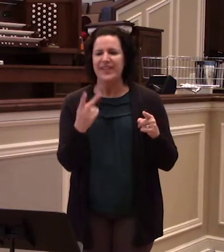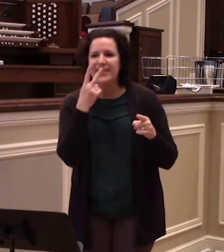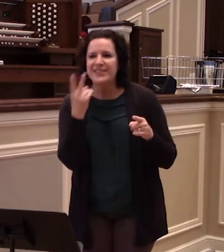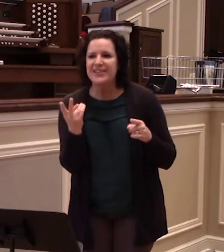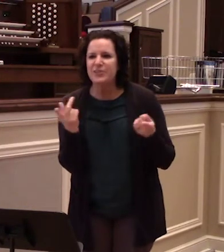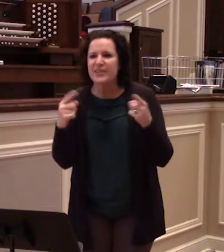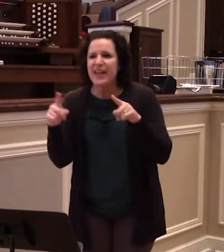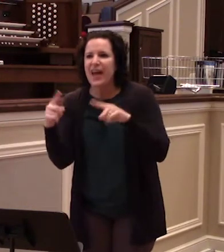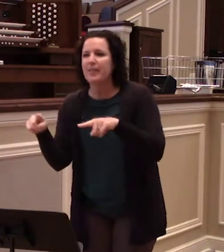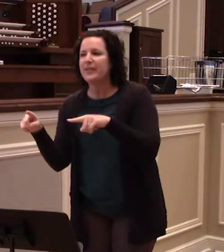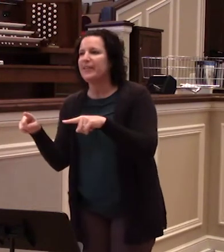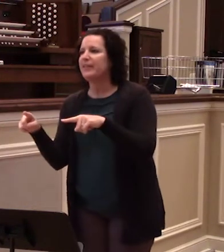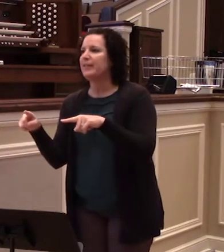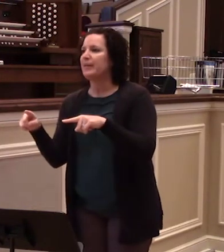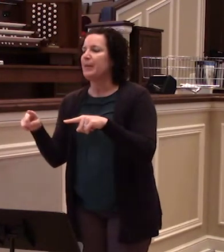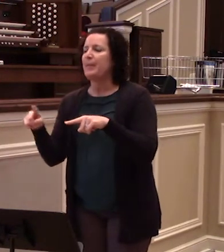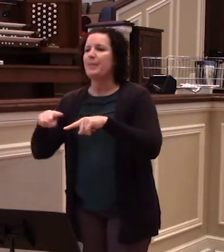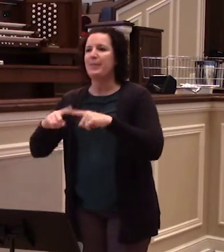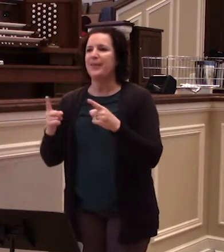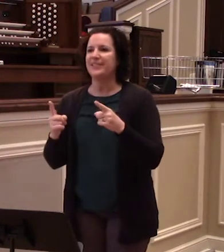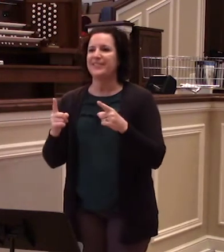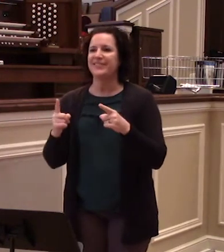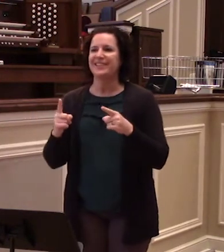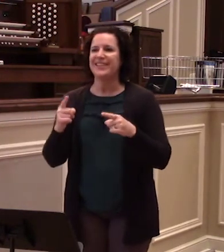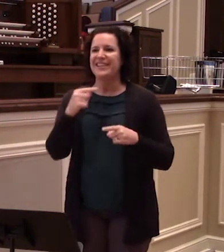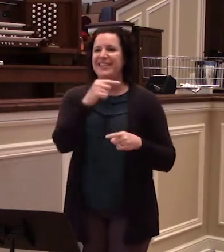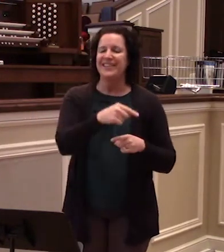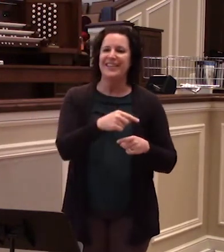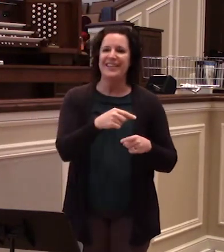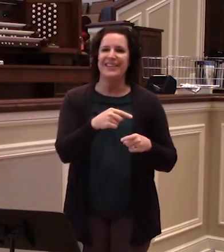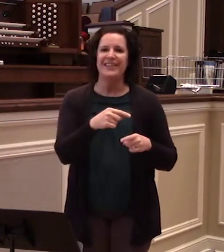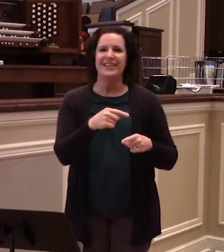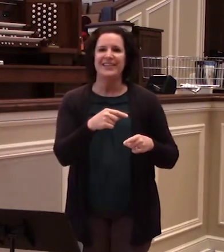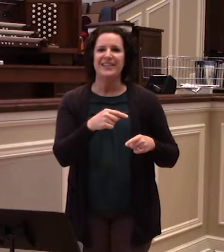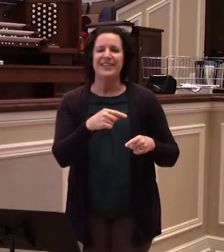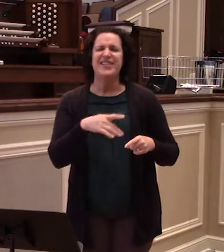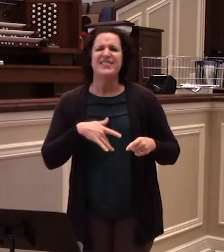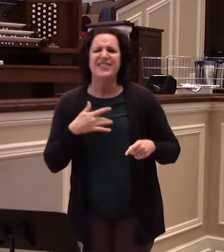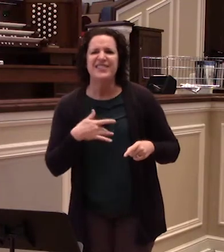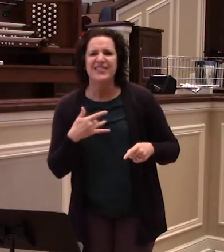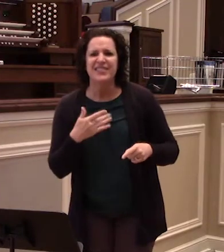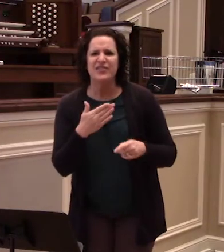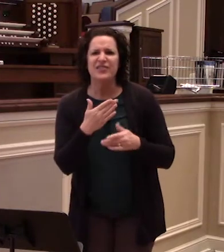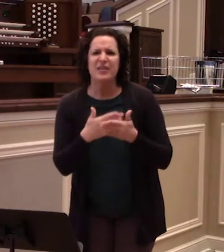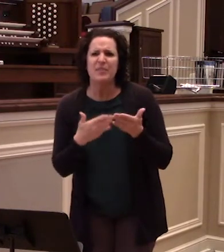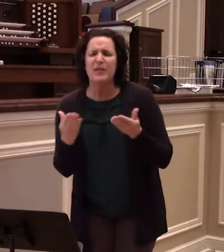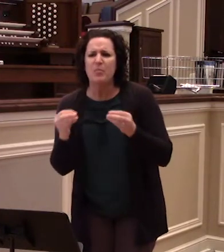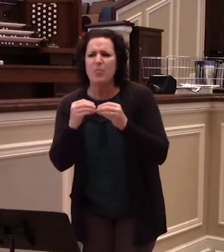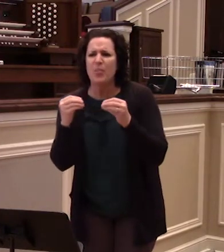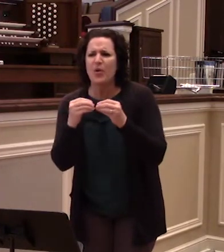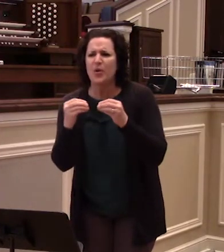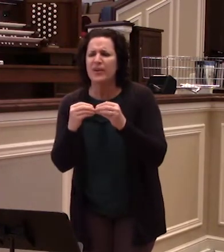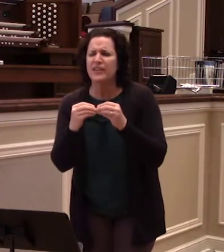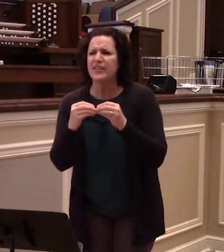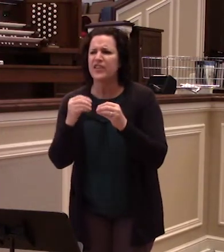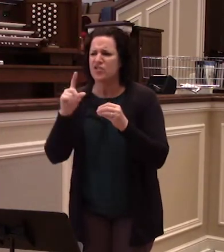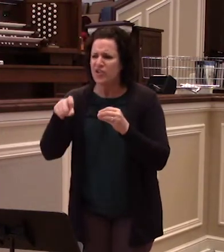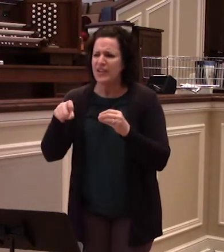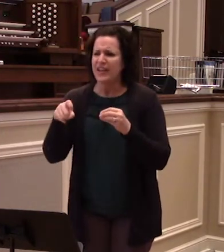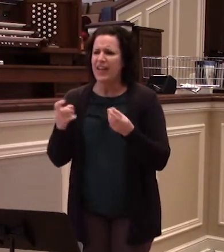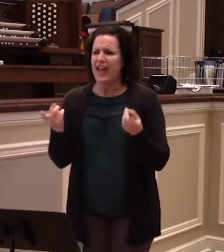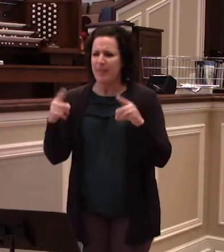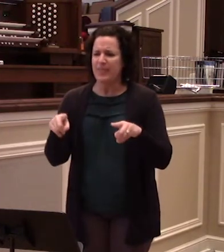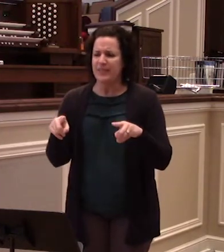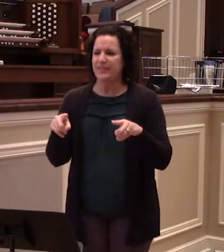of gift giving and getting. But Charlie Brown senses there is something more to it. He's been given one job by his friends to purchase